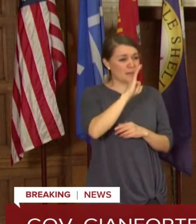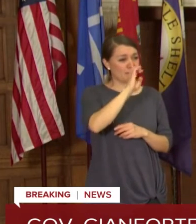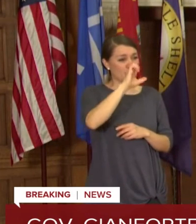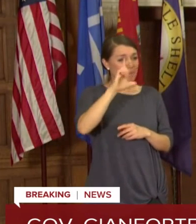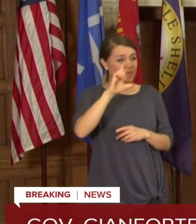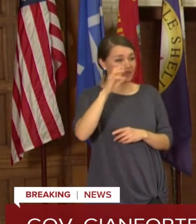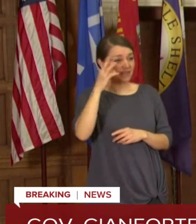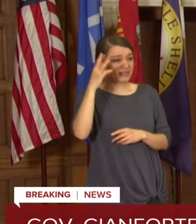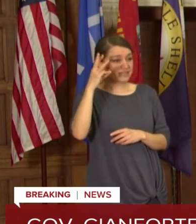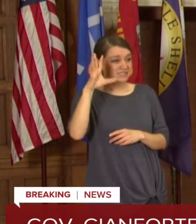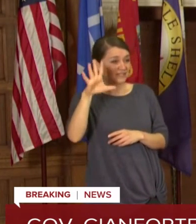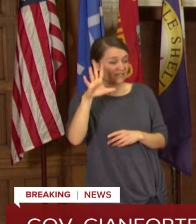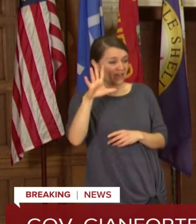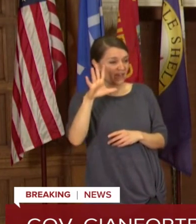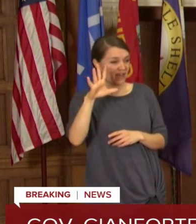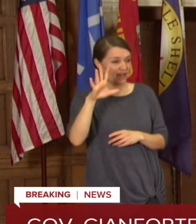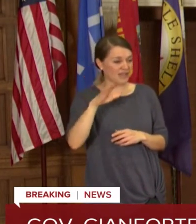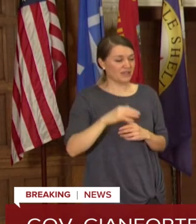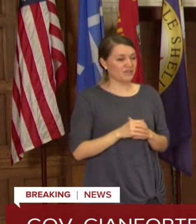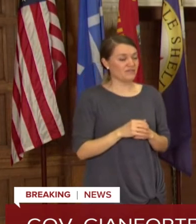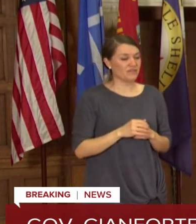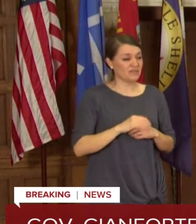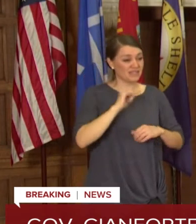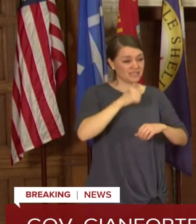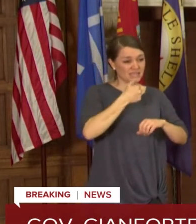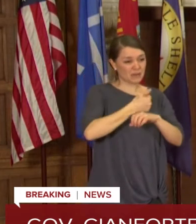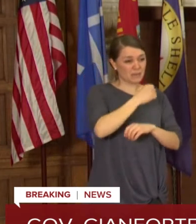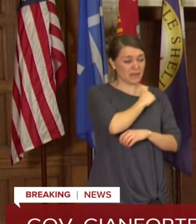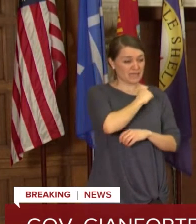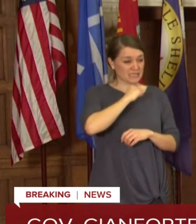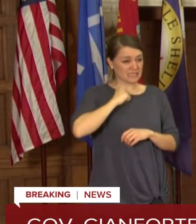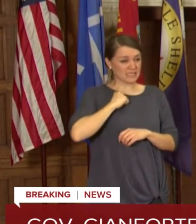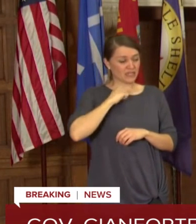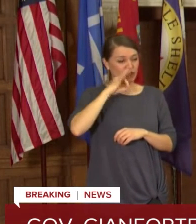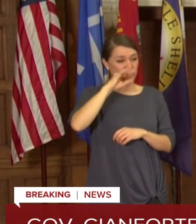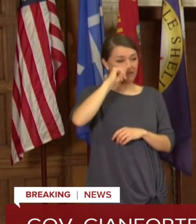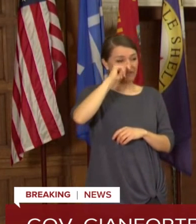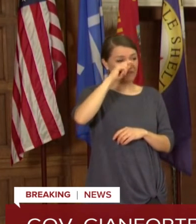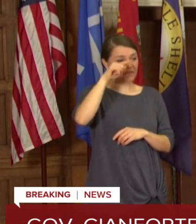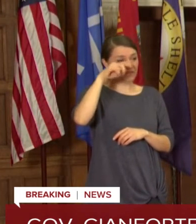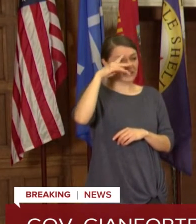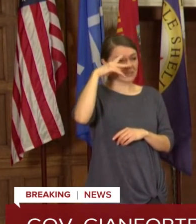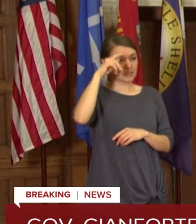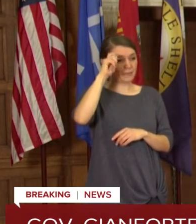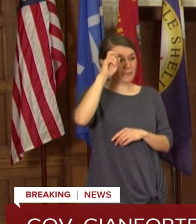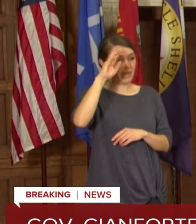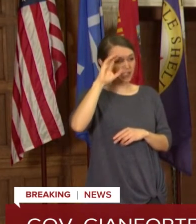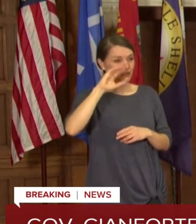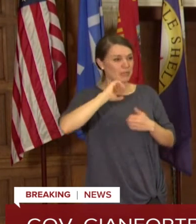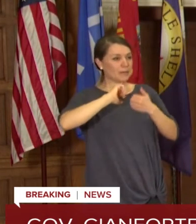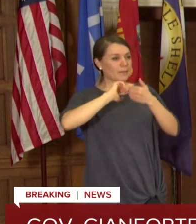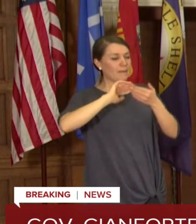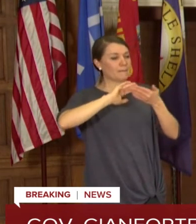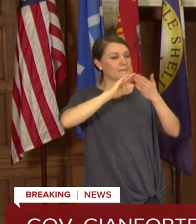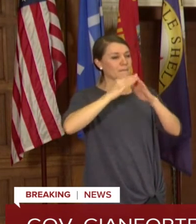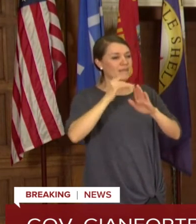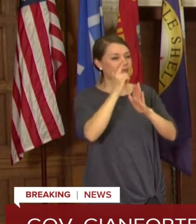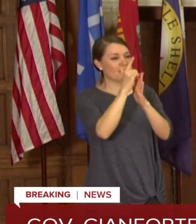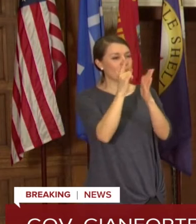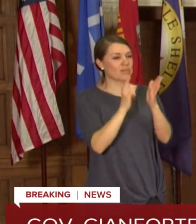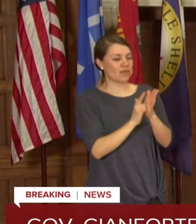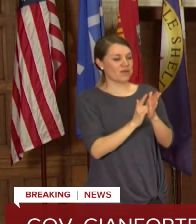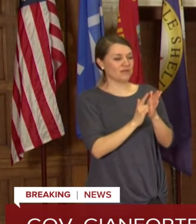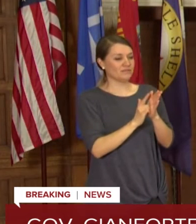by Senator Steve Fitzpatrick out of Great Falls, was signed into law. The liability protection in this